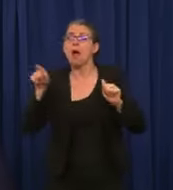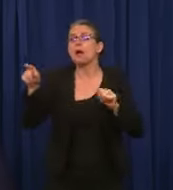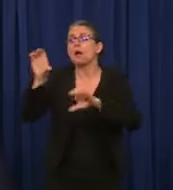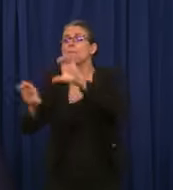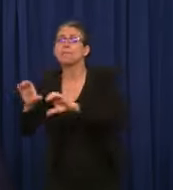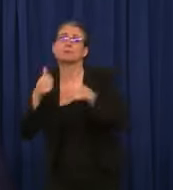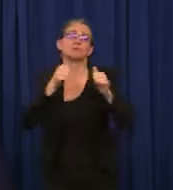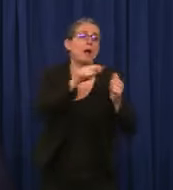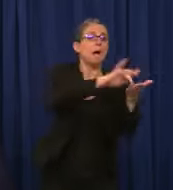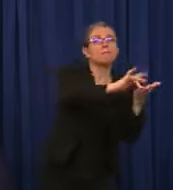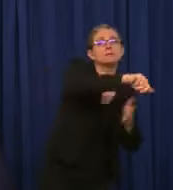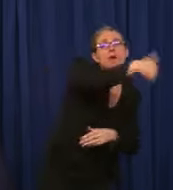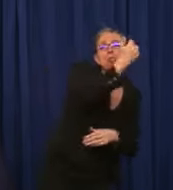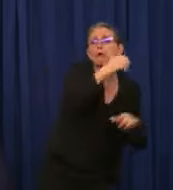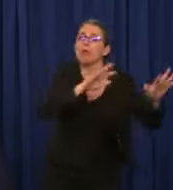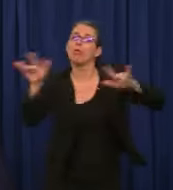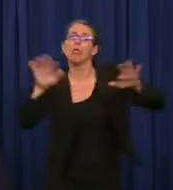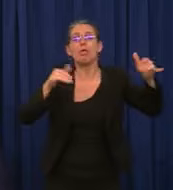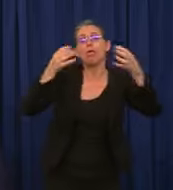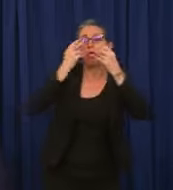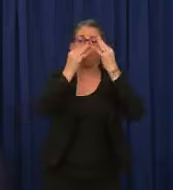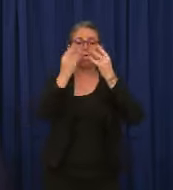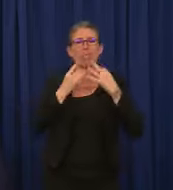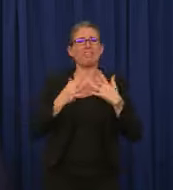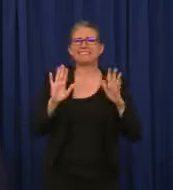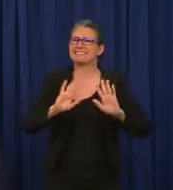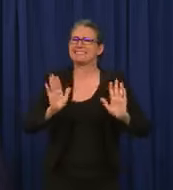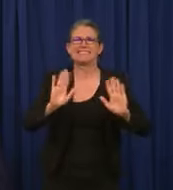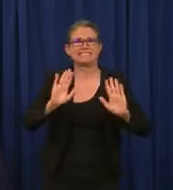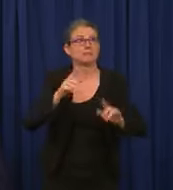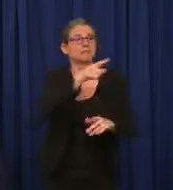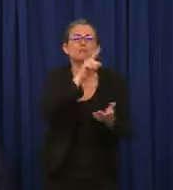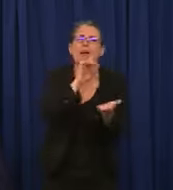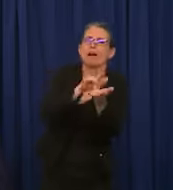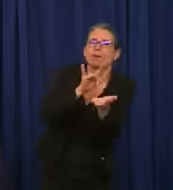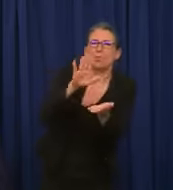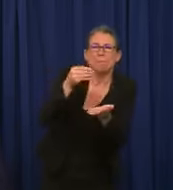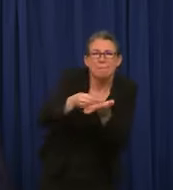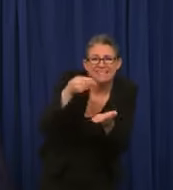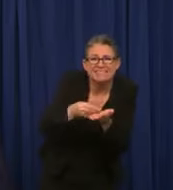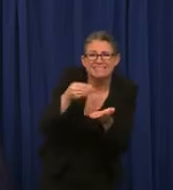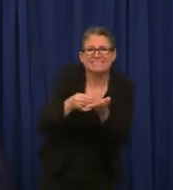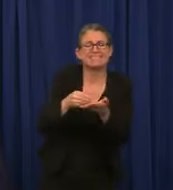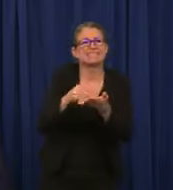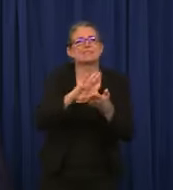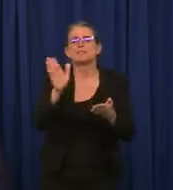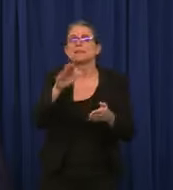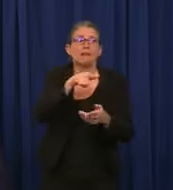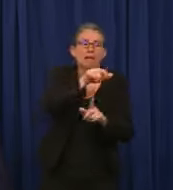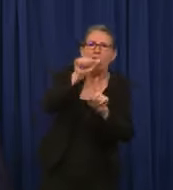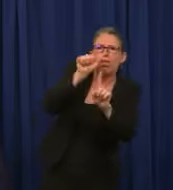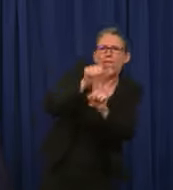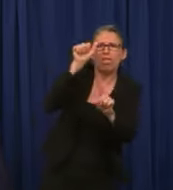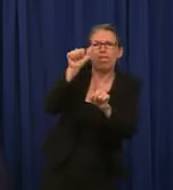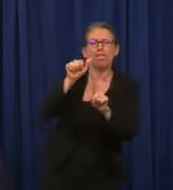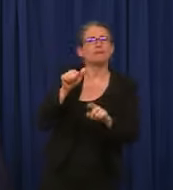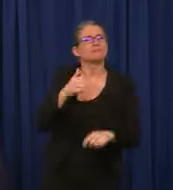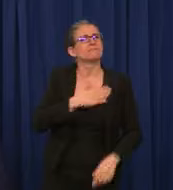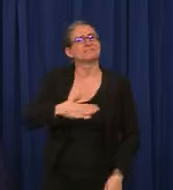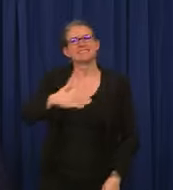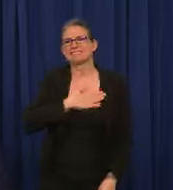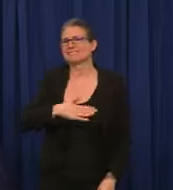are well-intentioned but may inadvertently be spreading information that's just not quite factually